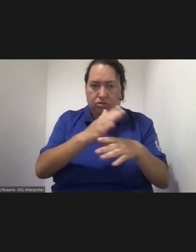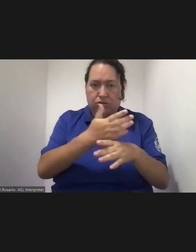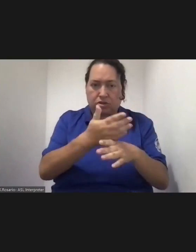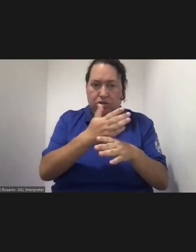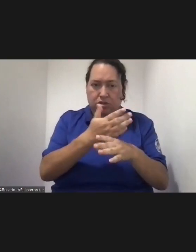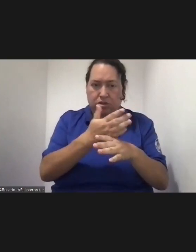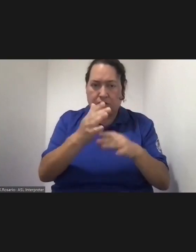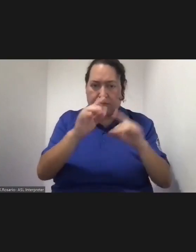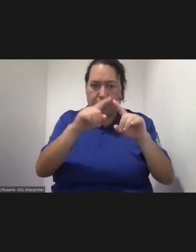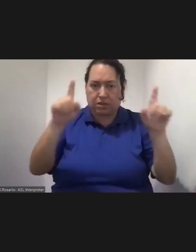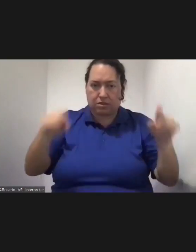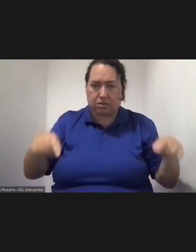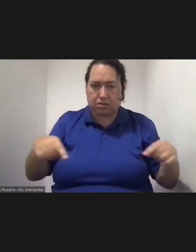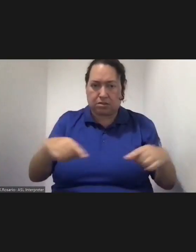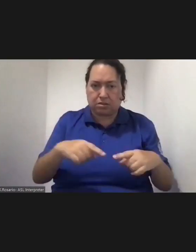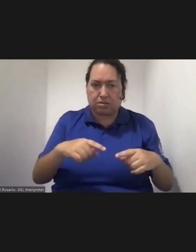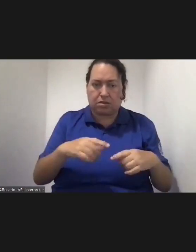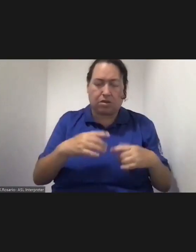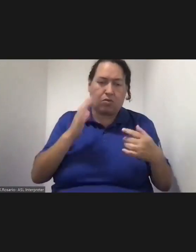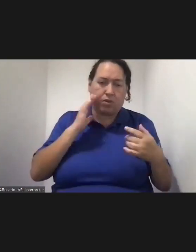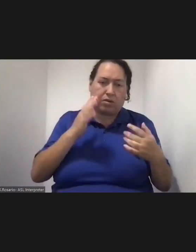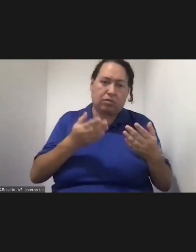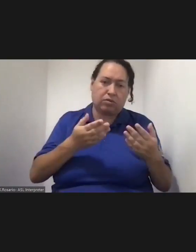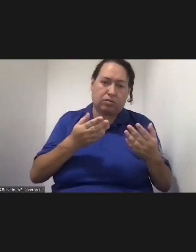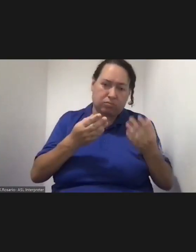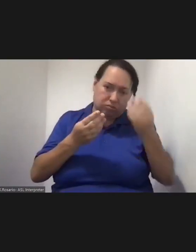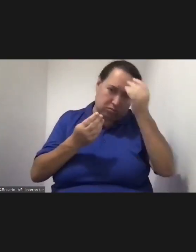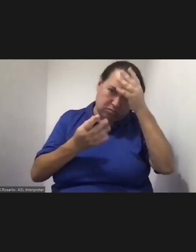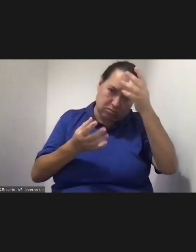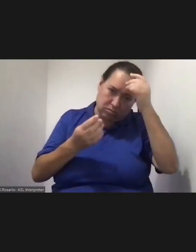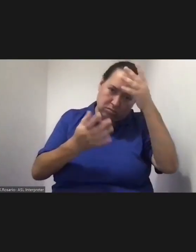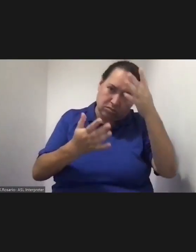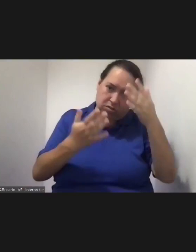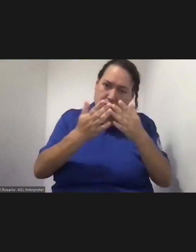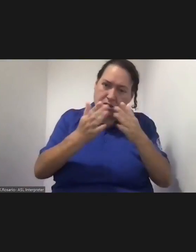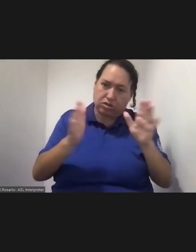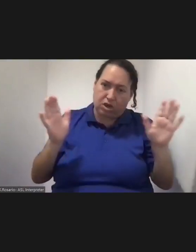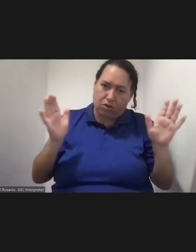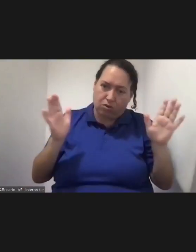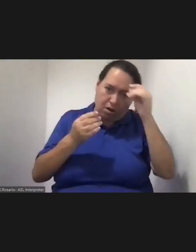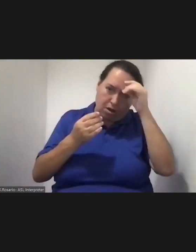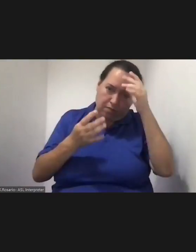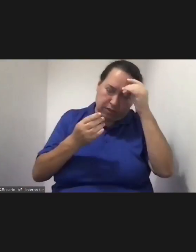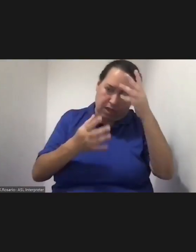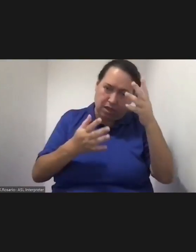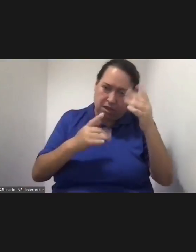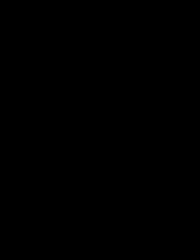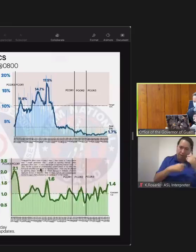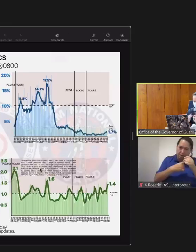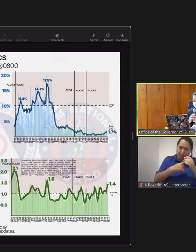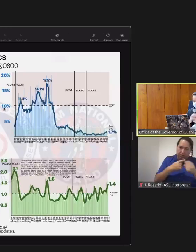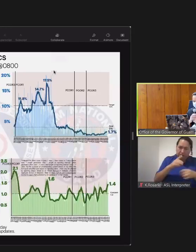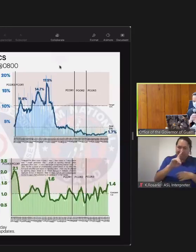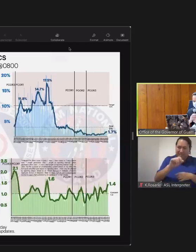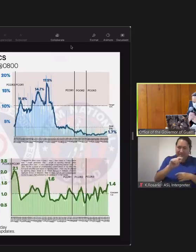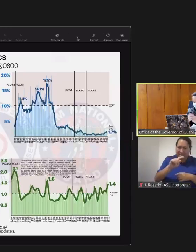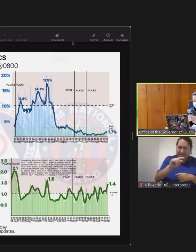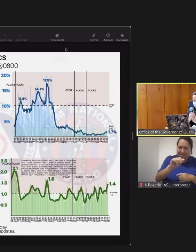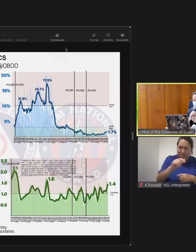and we'll give some general updates on COVID overall in terms of data. So this is our standard